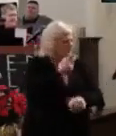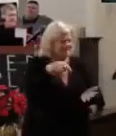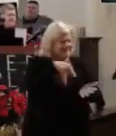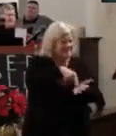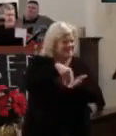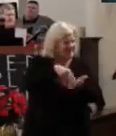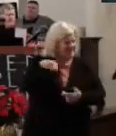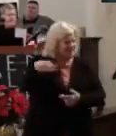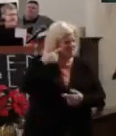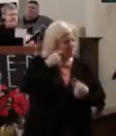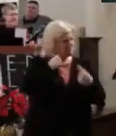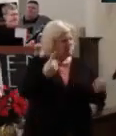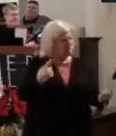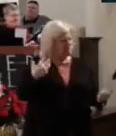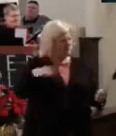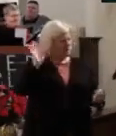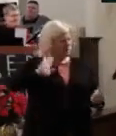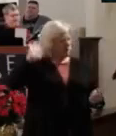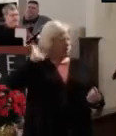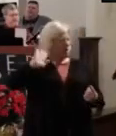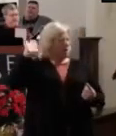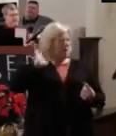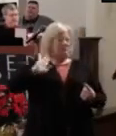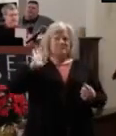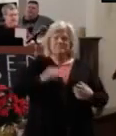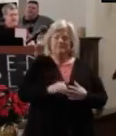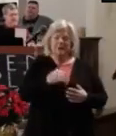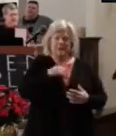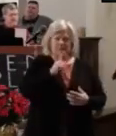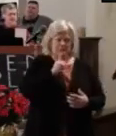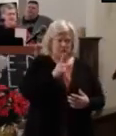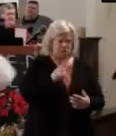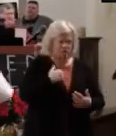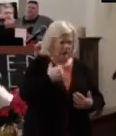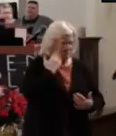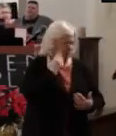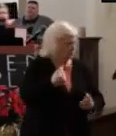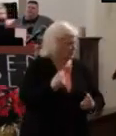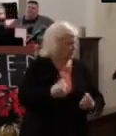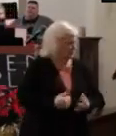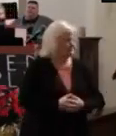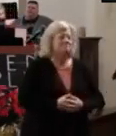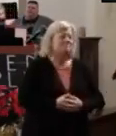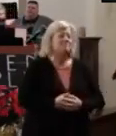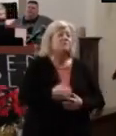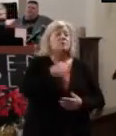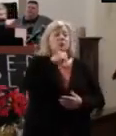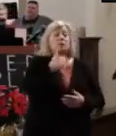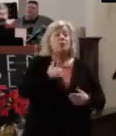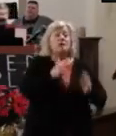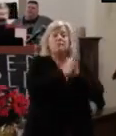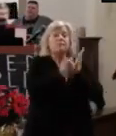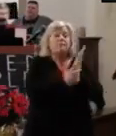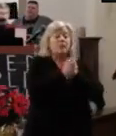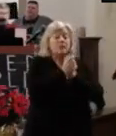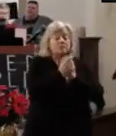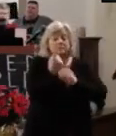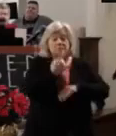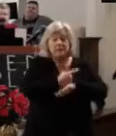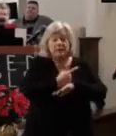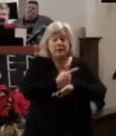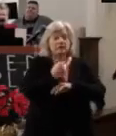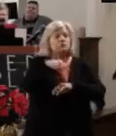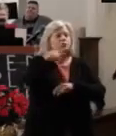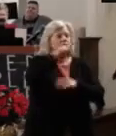announcements. I probably don't know what I'm doing anymore. One thing is we don't have bulletins today. I haven't seen any bulletins, so you'll have to